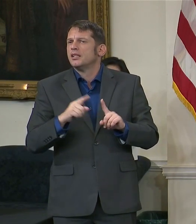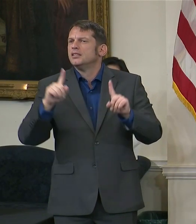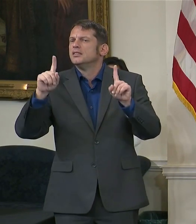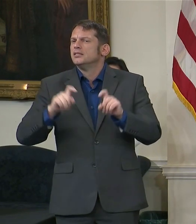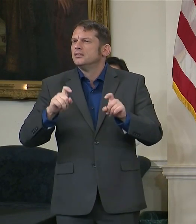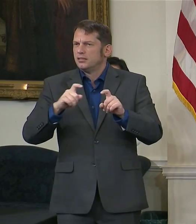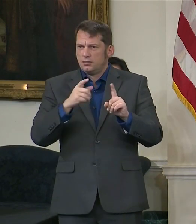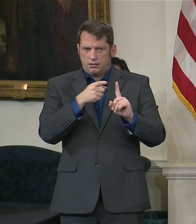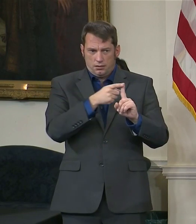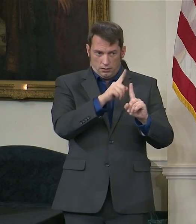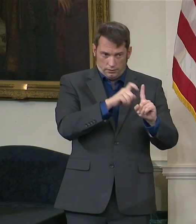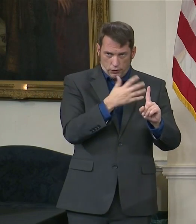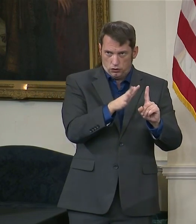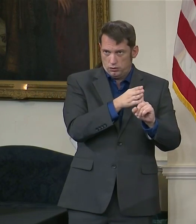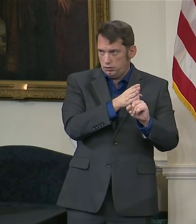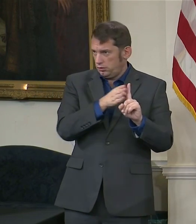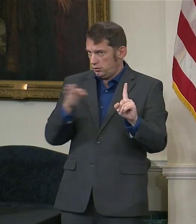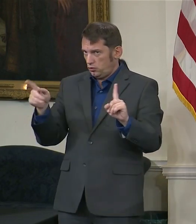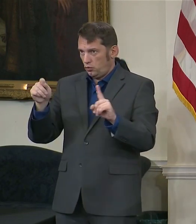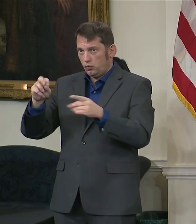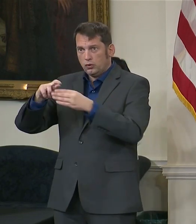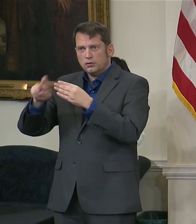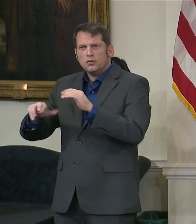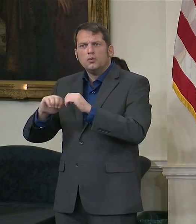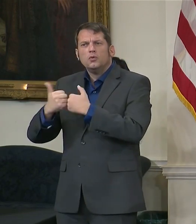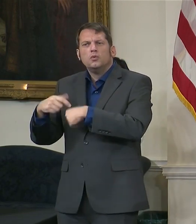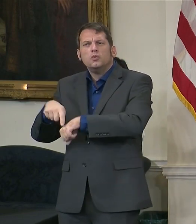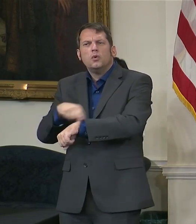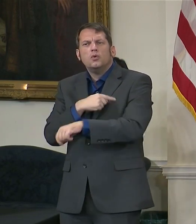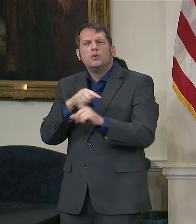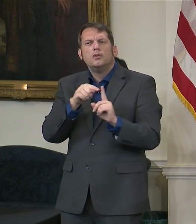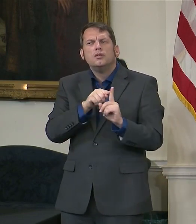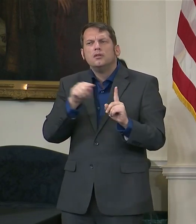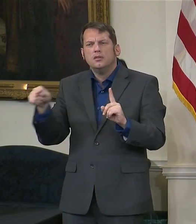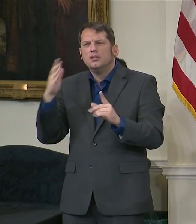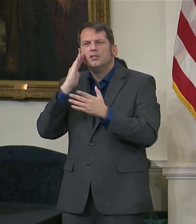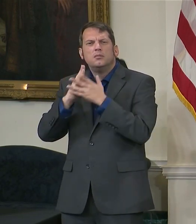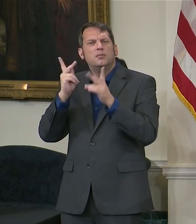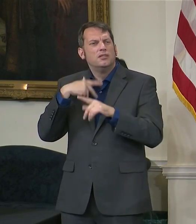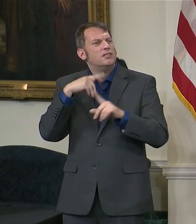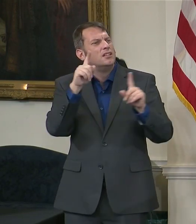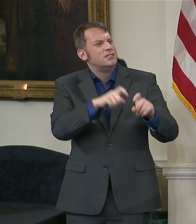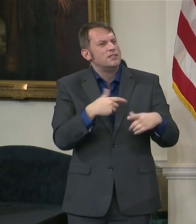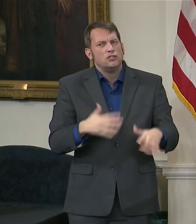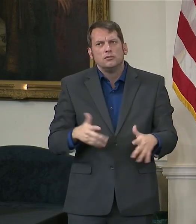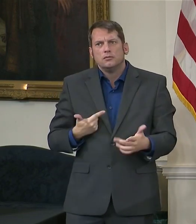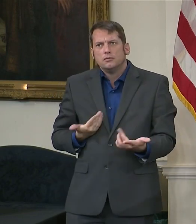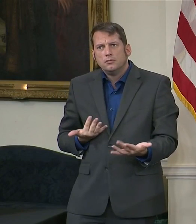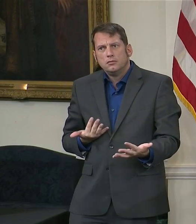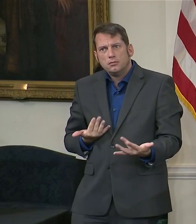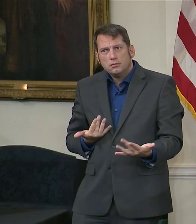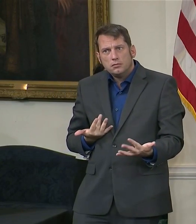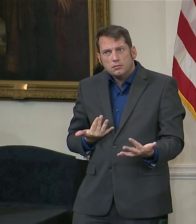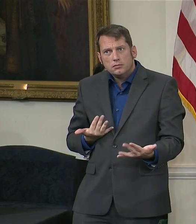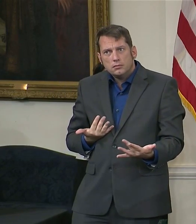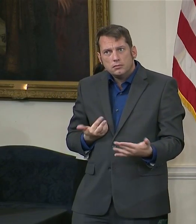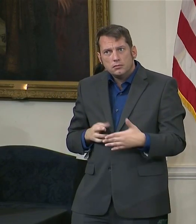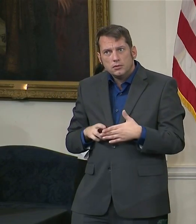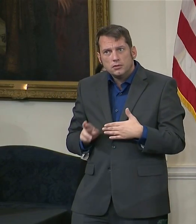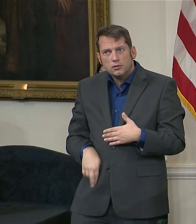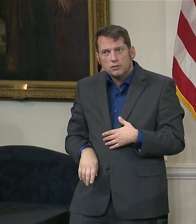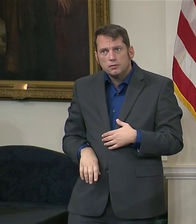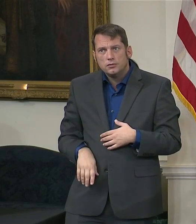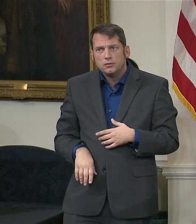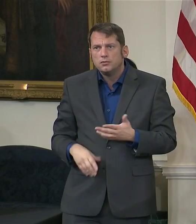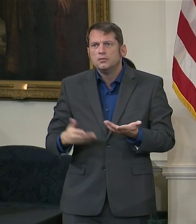I've heard that we're seeing some delays in getting the results back like we were seeing in the first surge. What's the state planning on doing